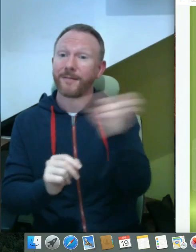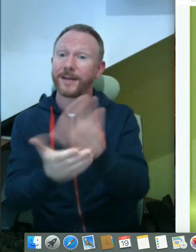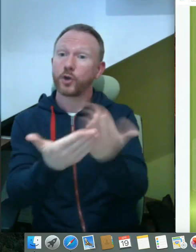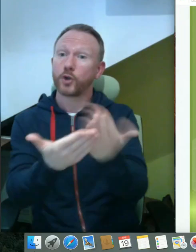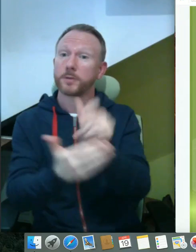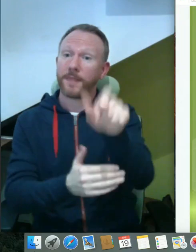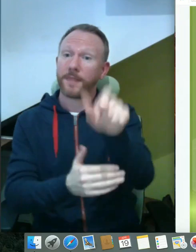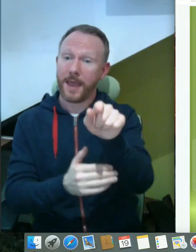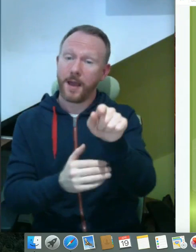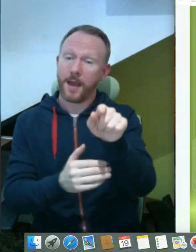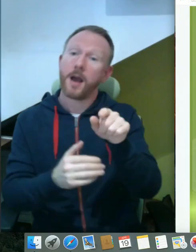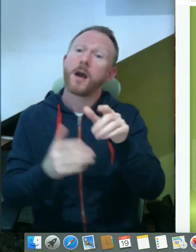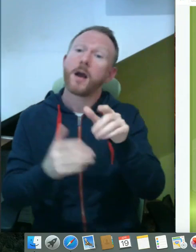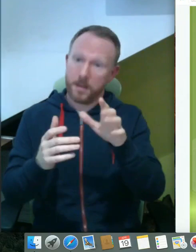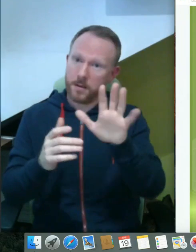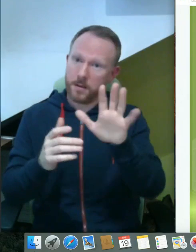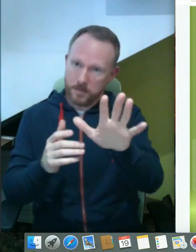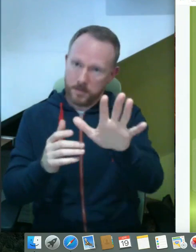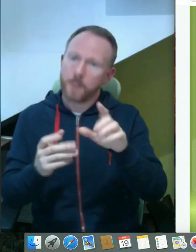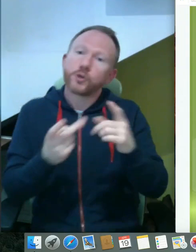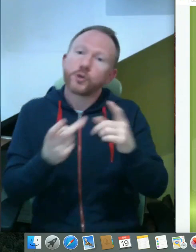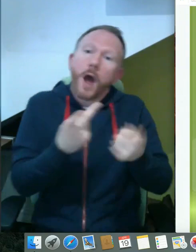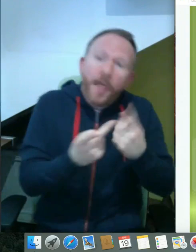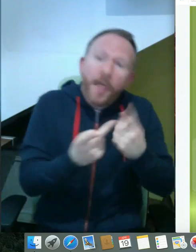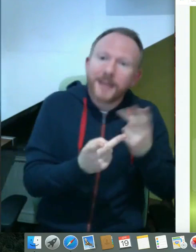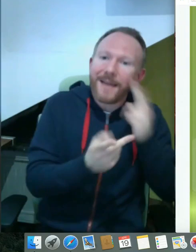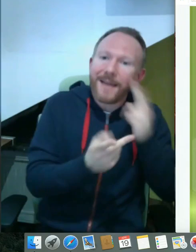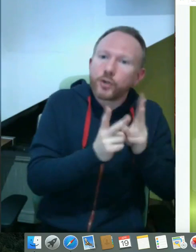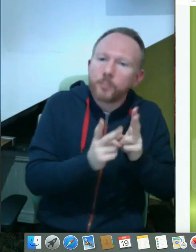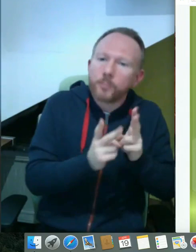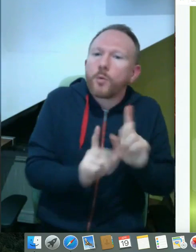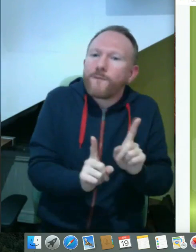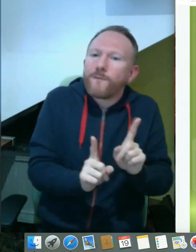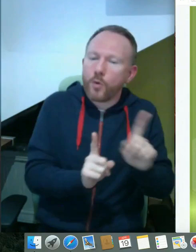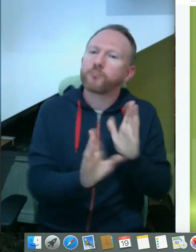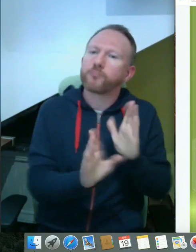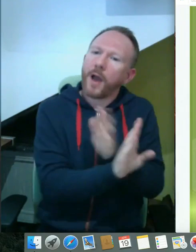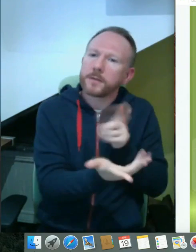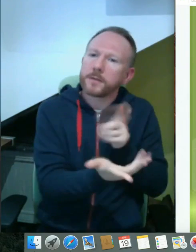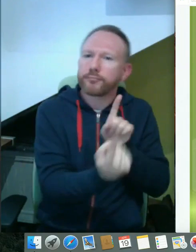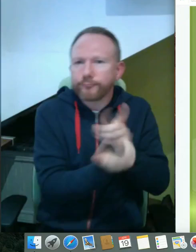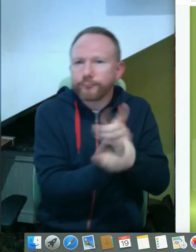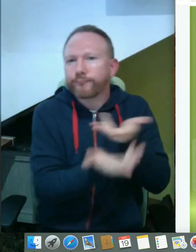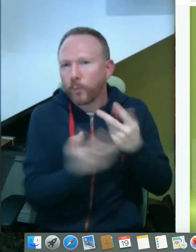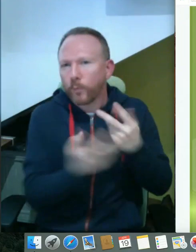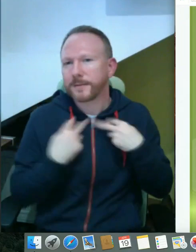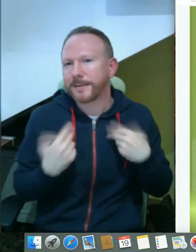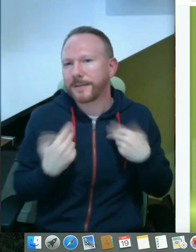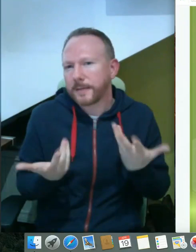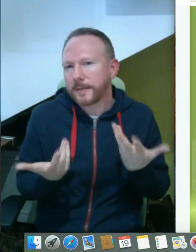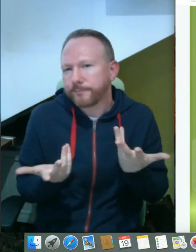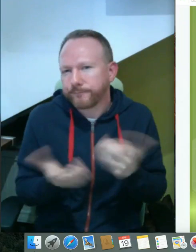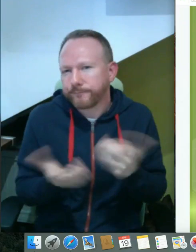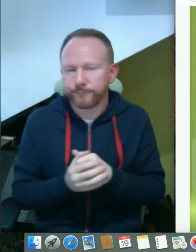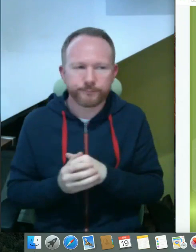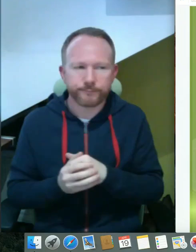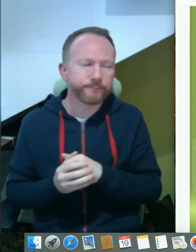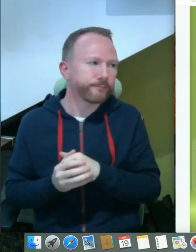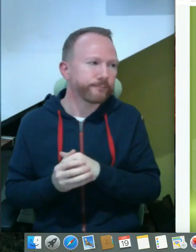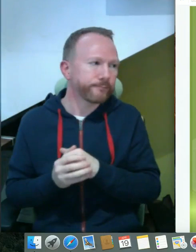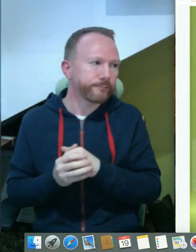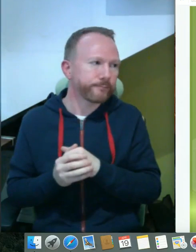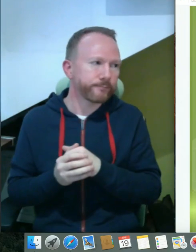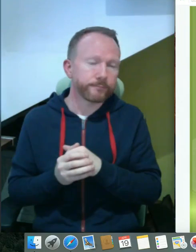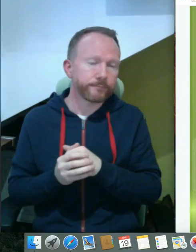be separate teams of deaf interpreters. And also the document stresses that in the cases of